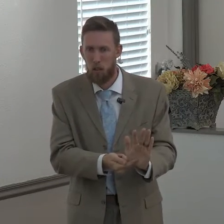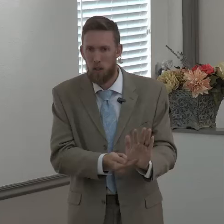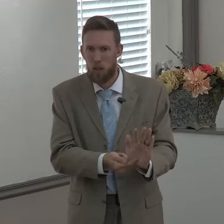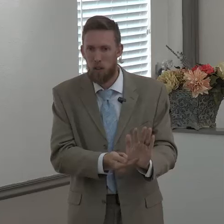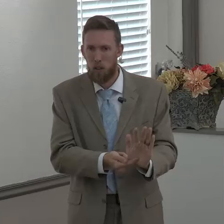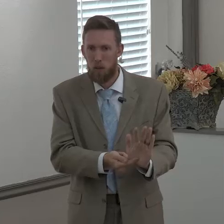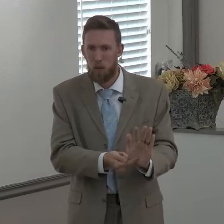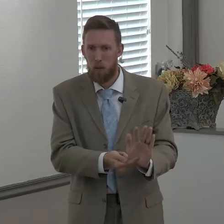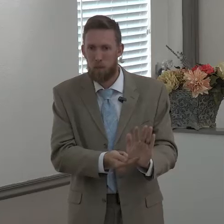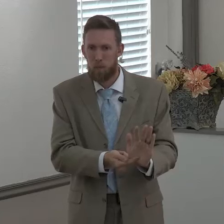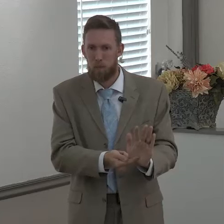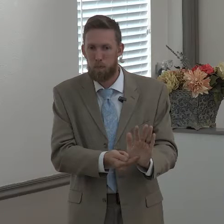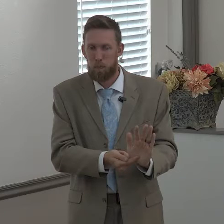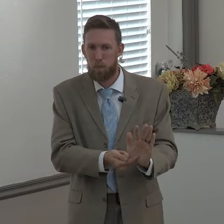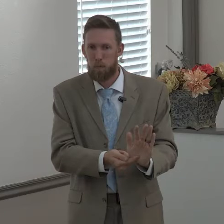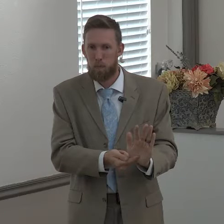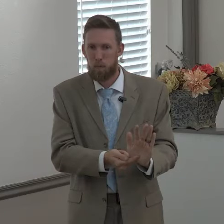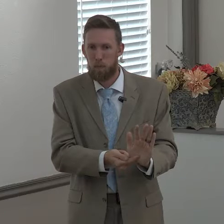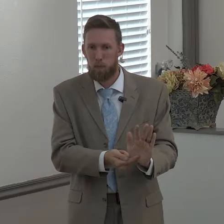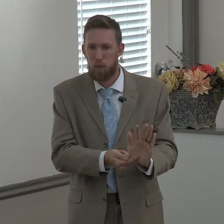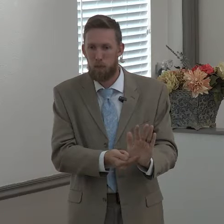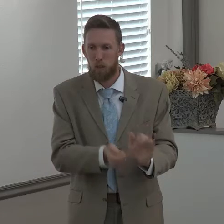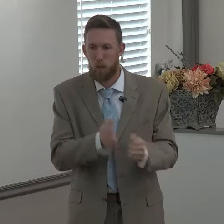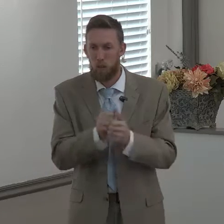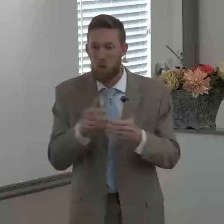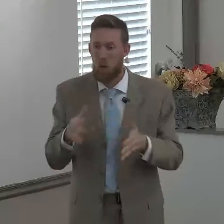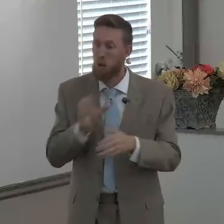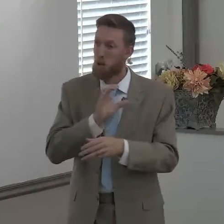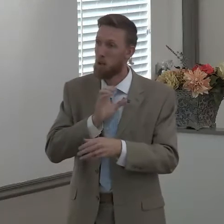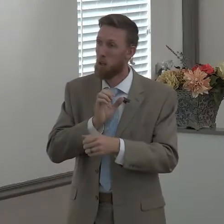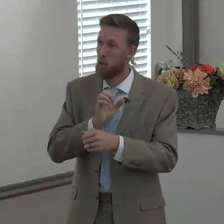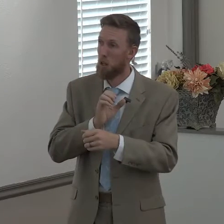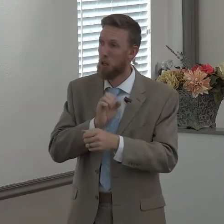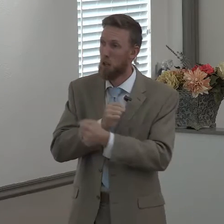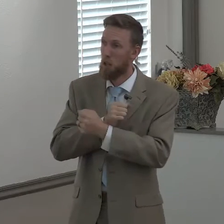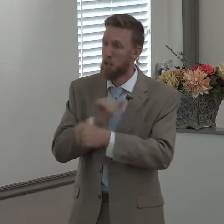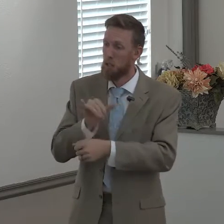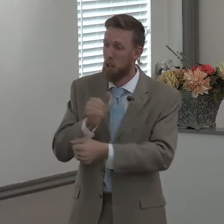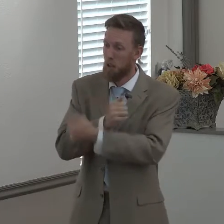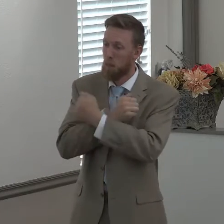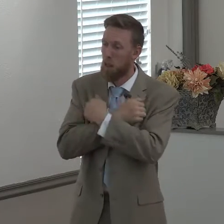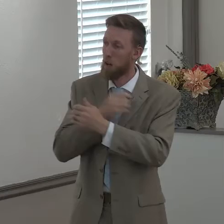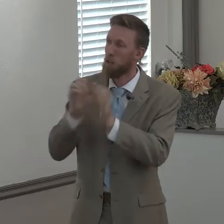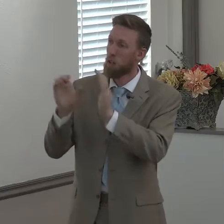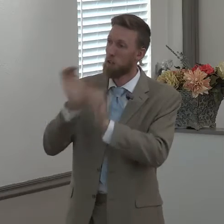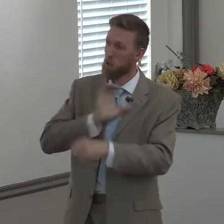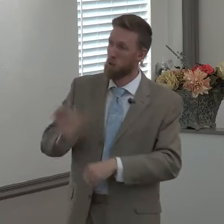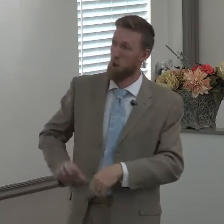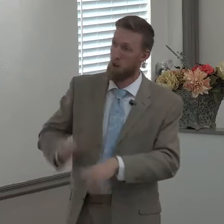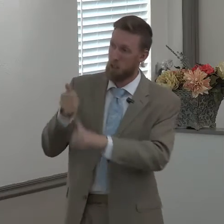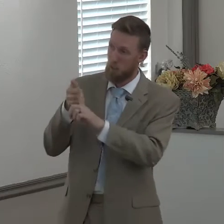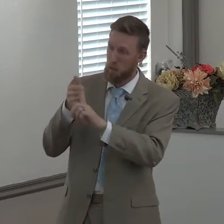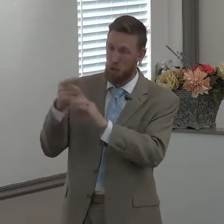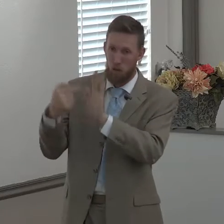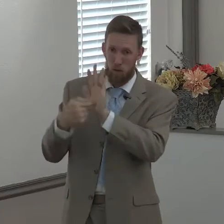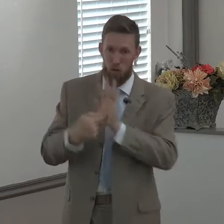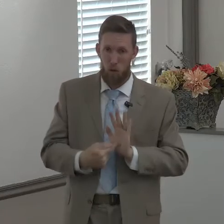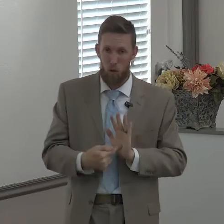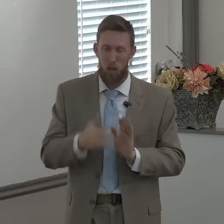is the cause of Christ. But apart from real Christ-like sacrificial